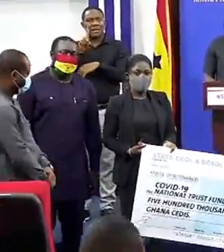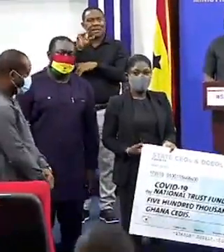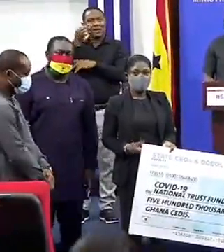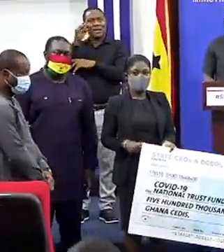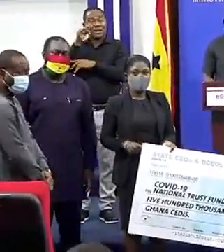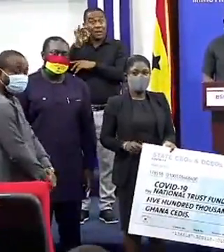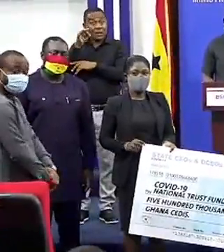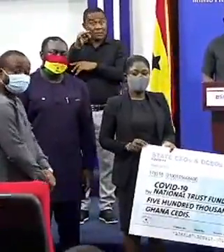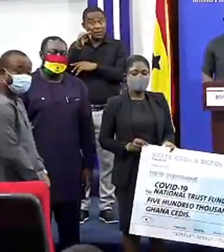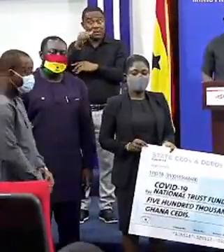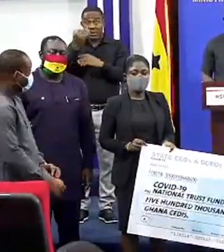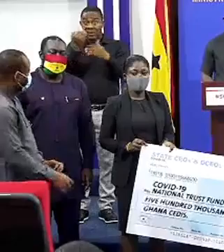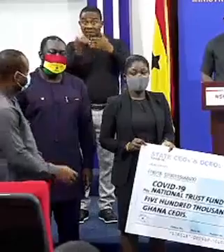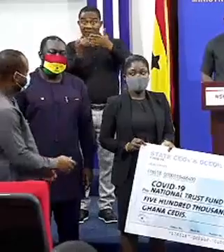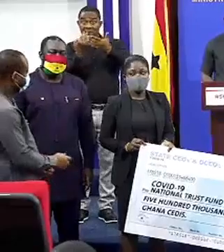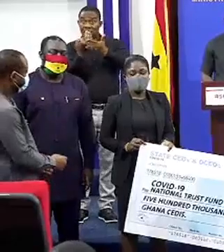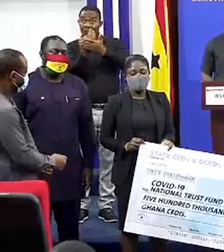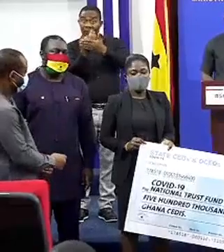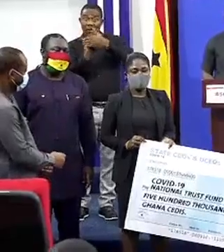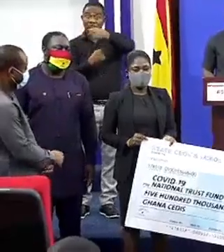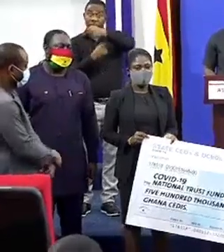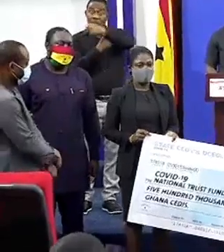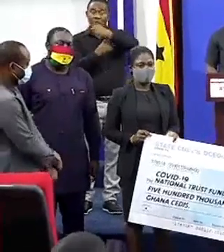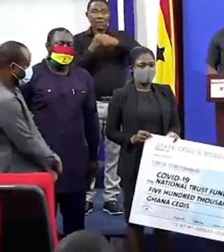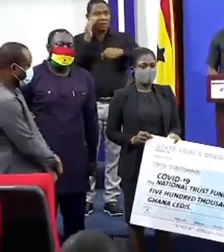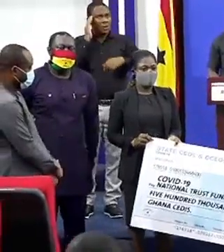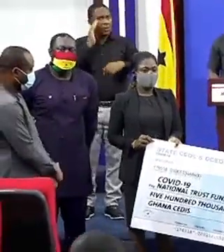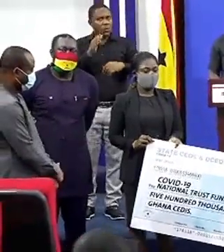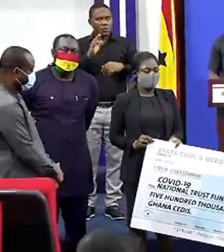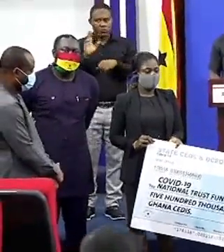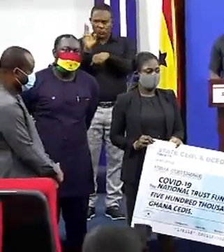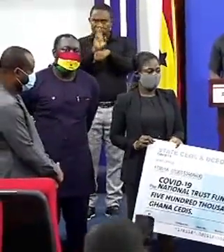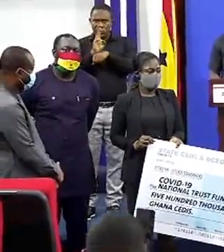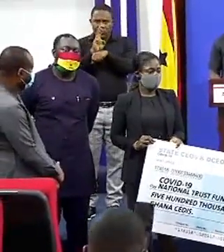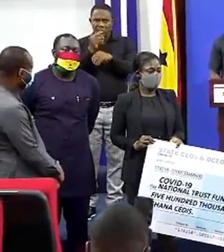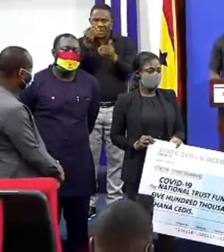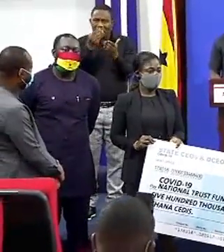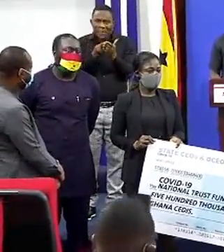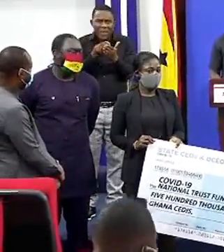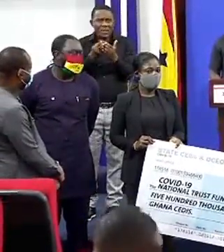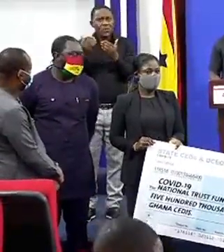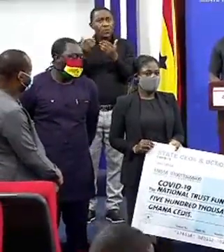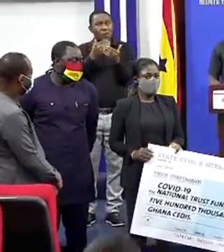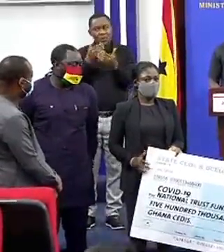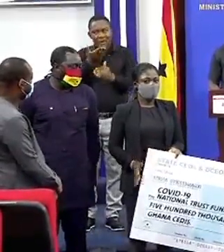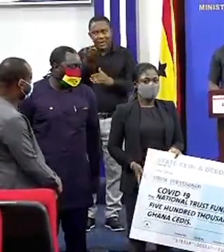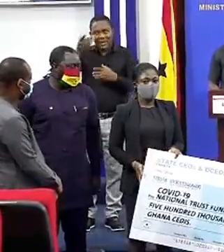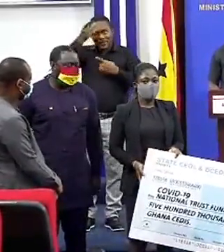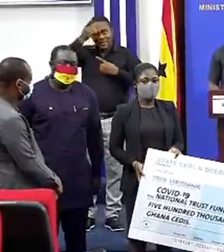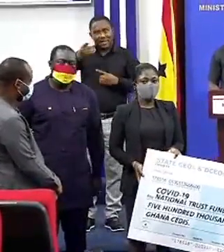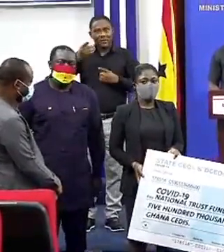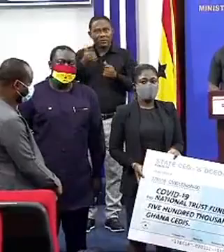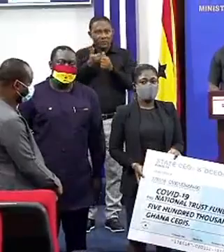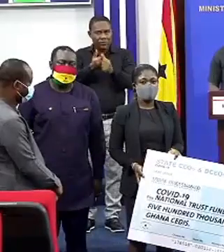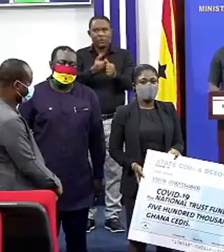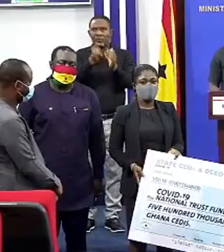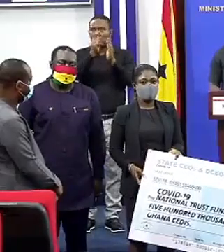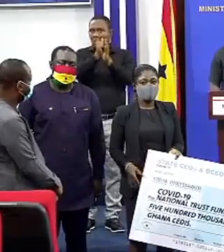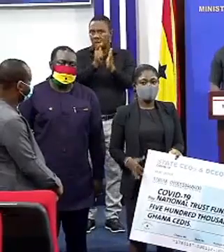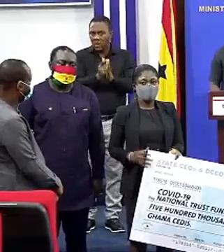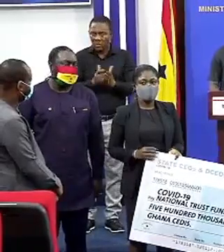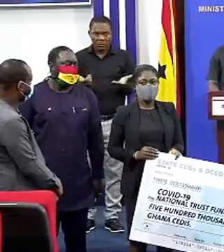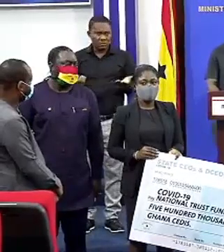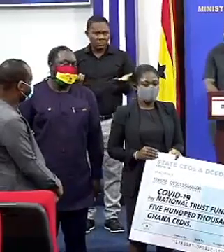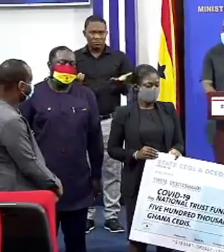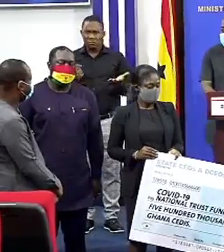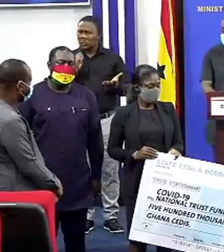Relief Fund are the ones who will apply these funds in accordance with the law that was passed. It does not